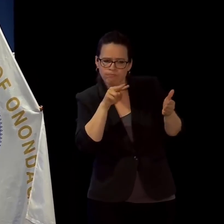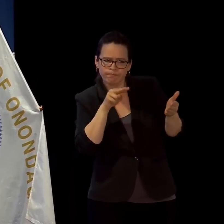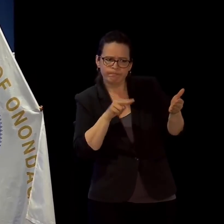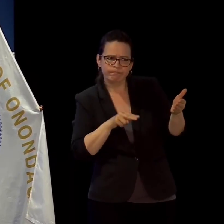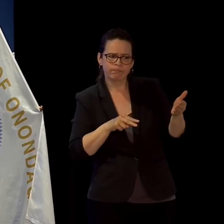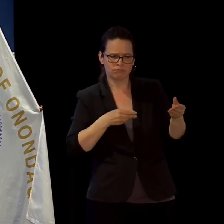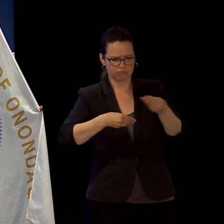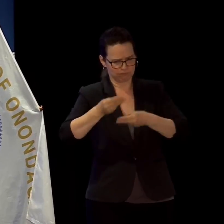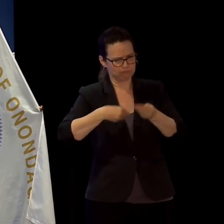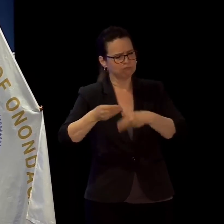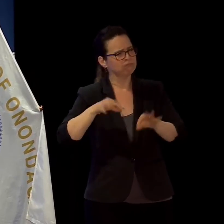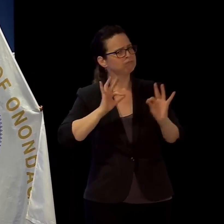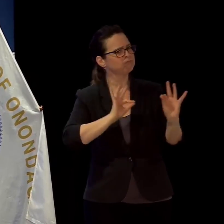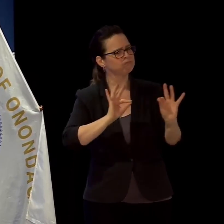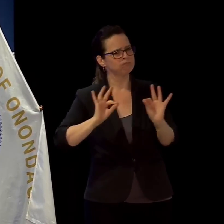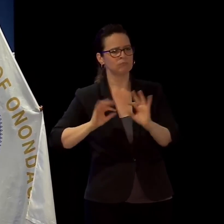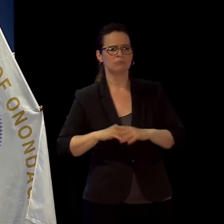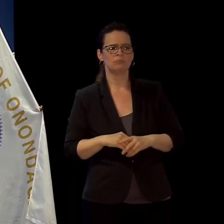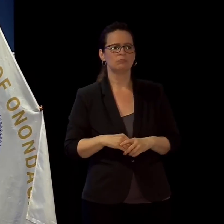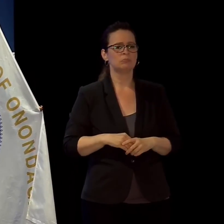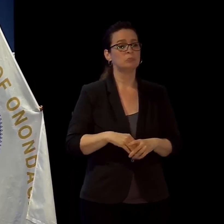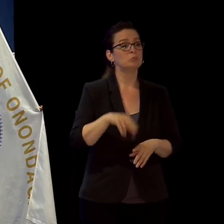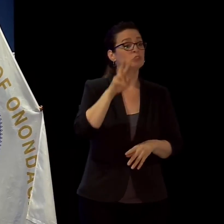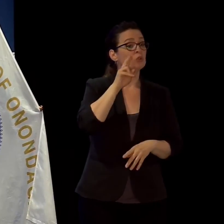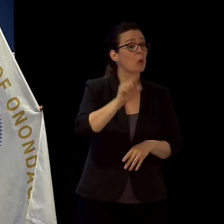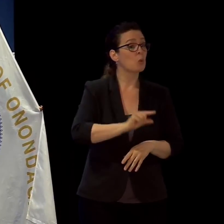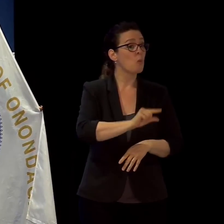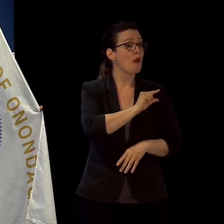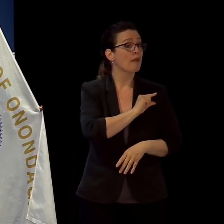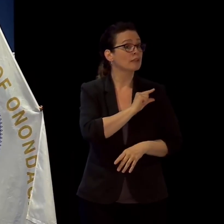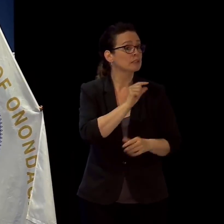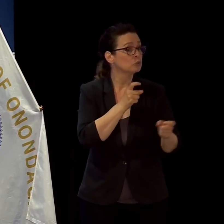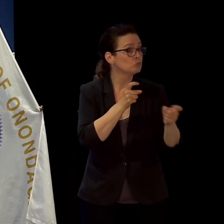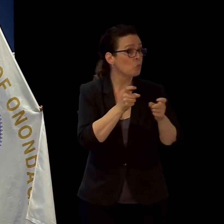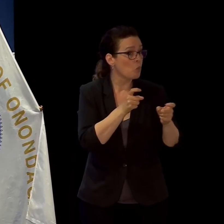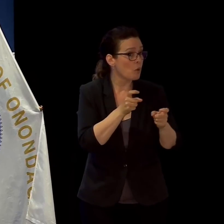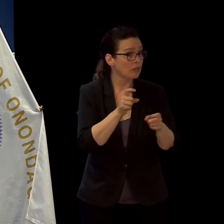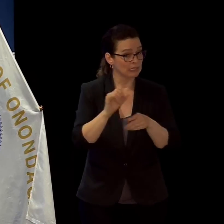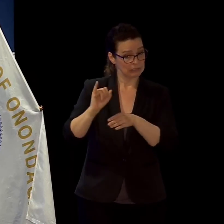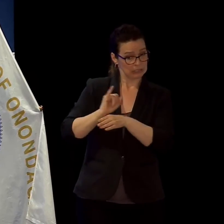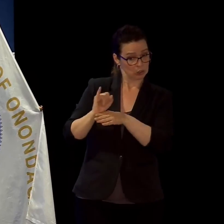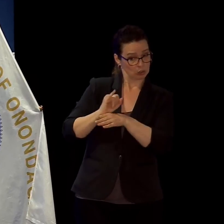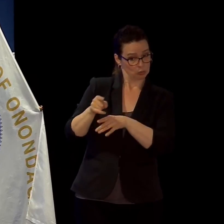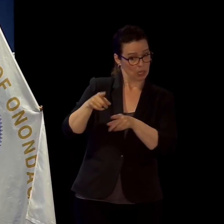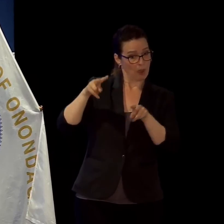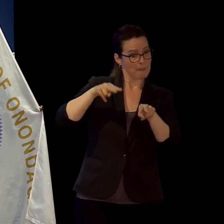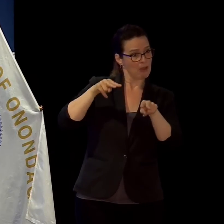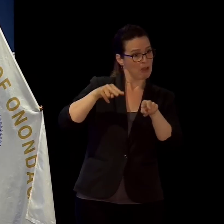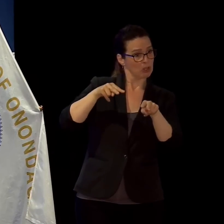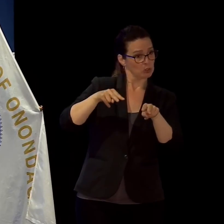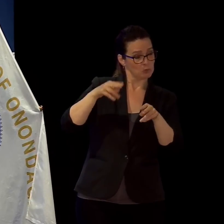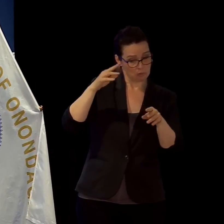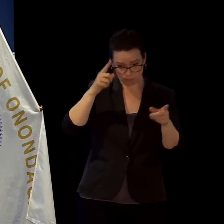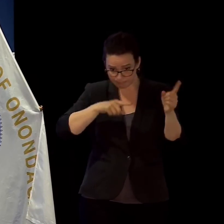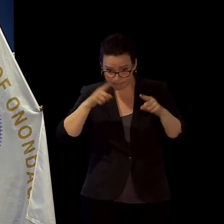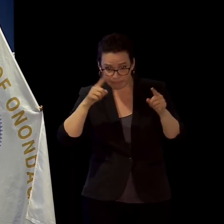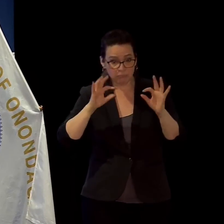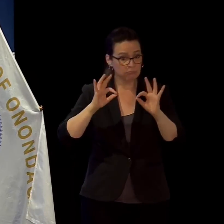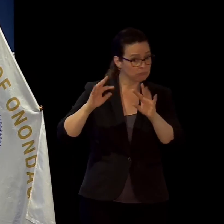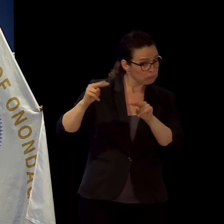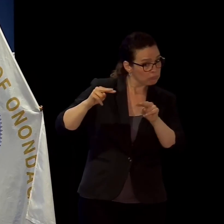when we looked at the quality controls here, we worked with people in the industry who understand how things work. We debated